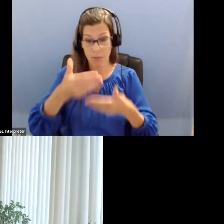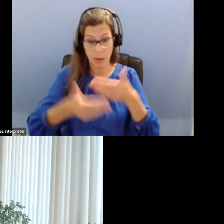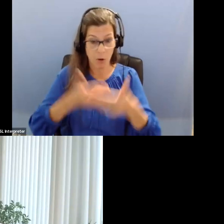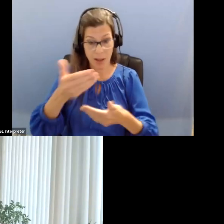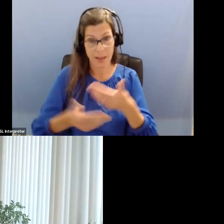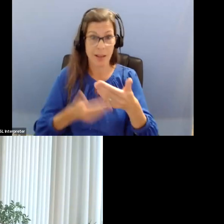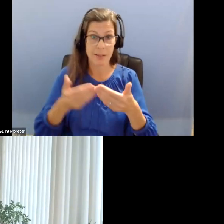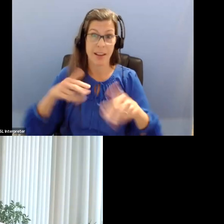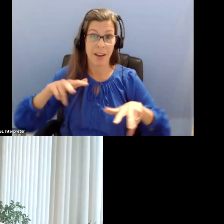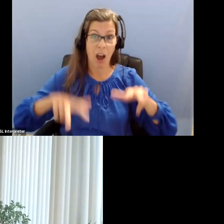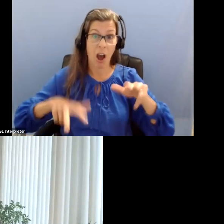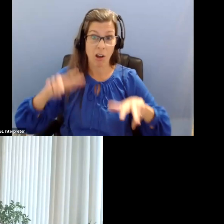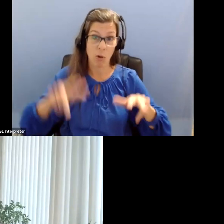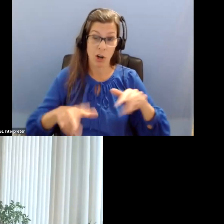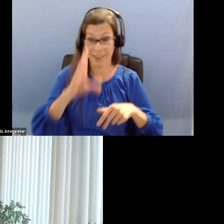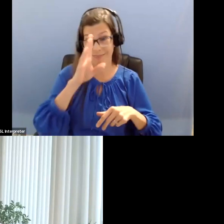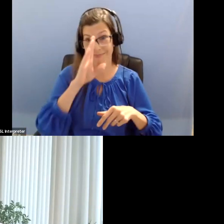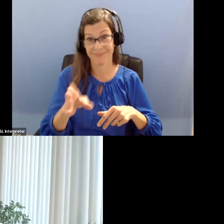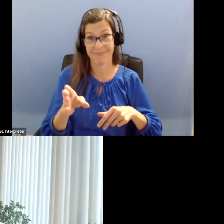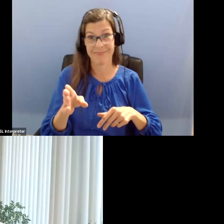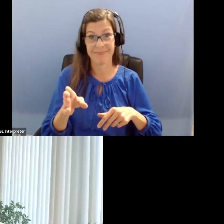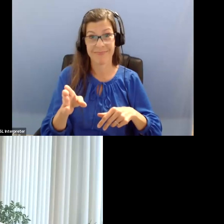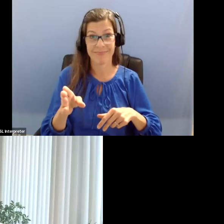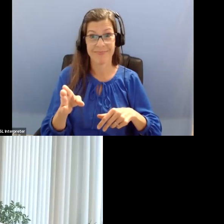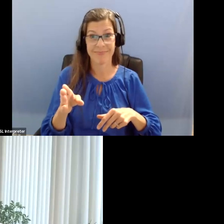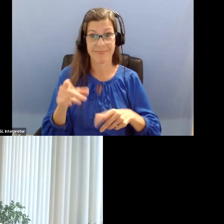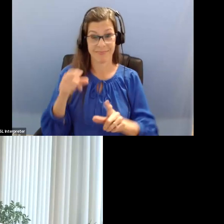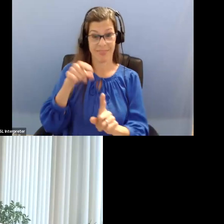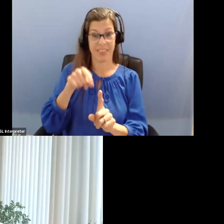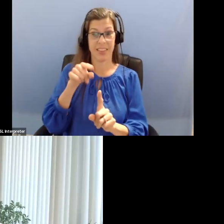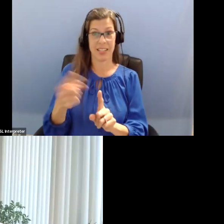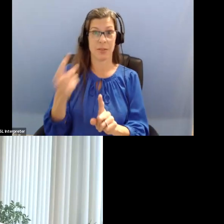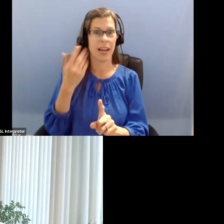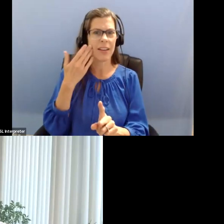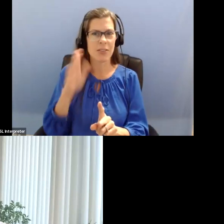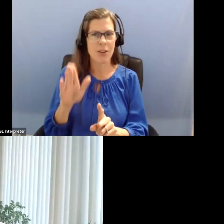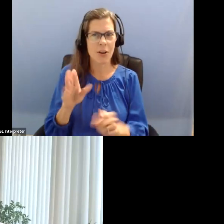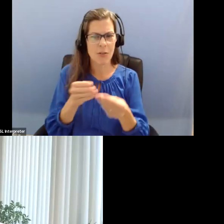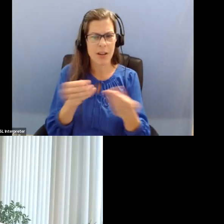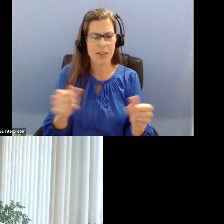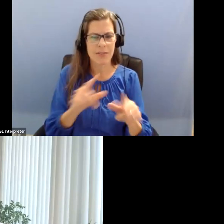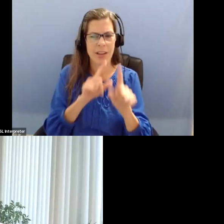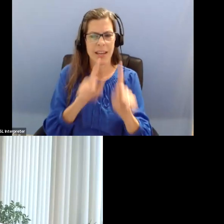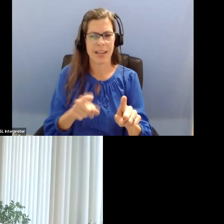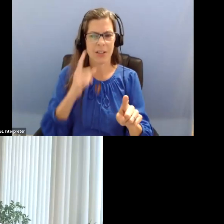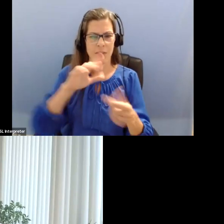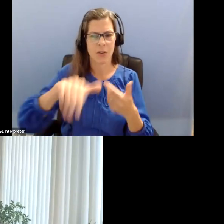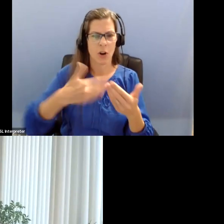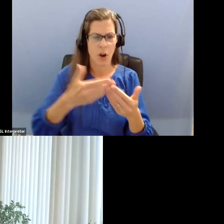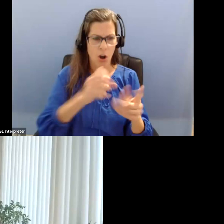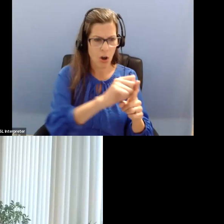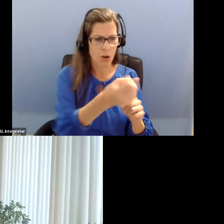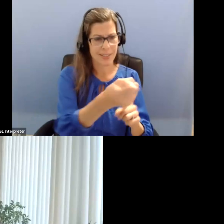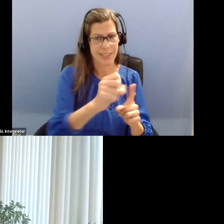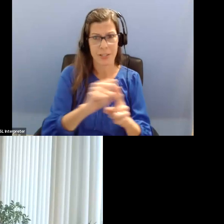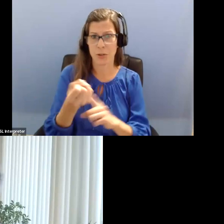And this is one that I'm not sure there's a foolproof solution for all the instances that we will have to